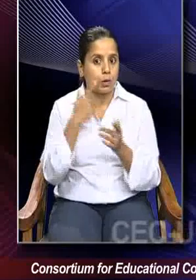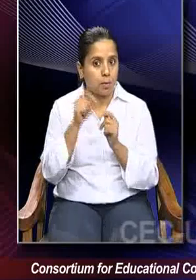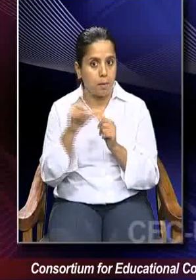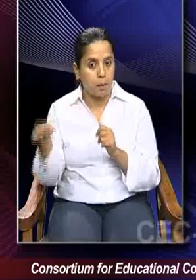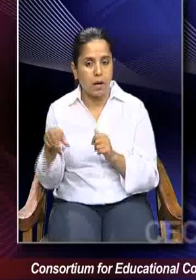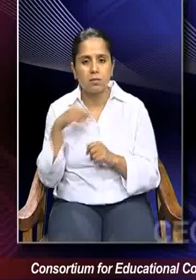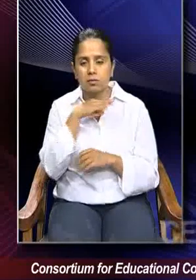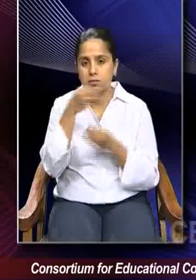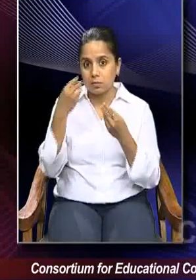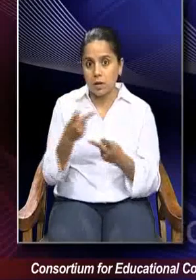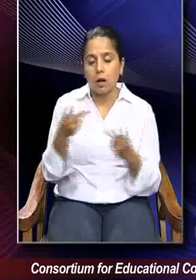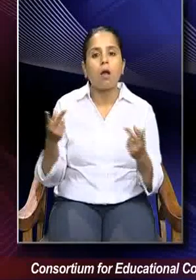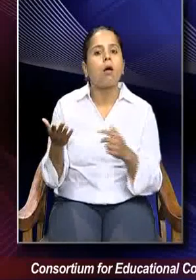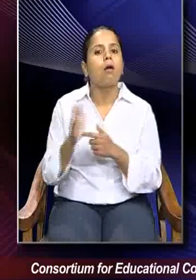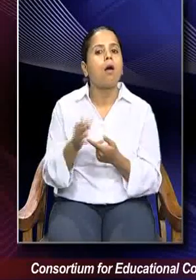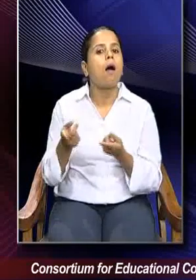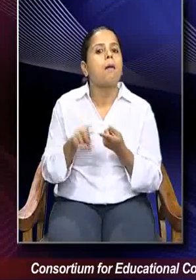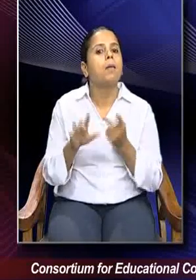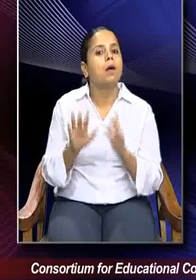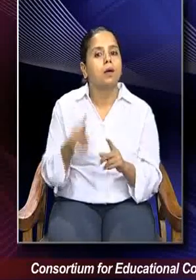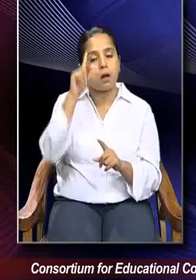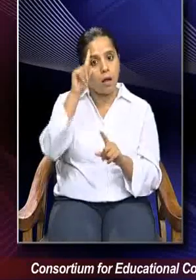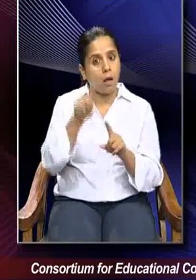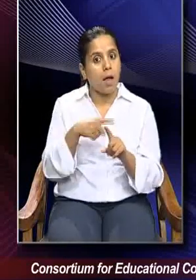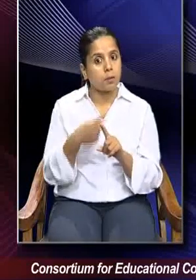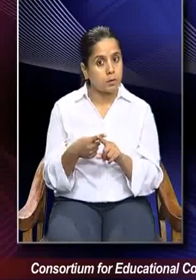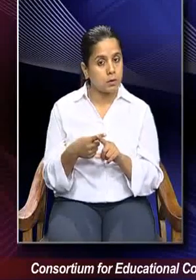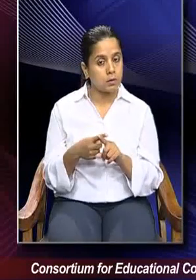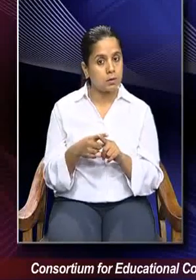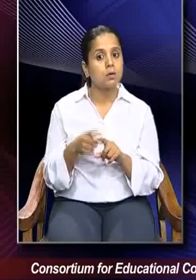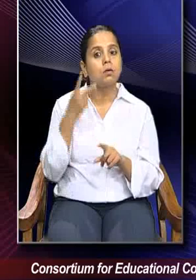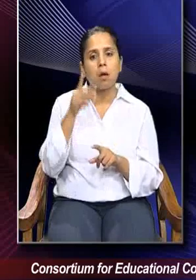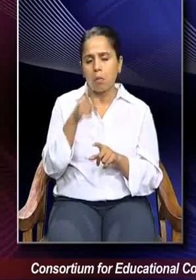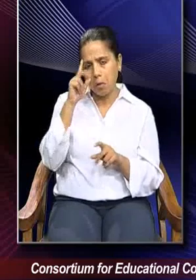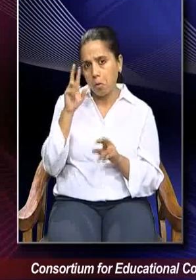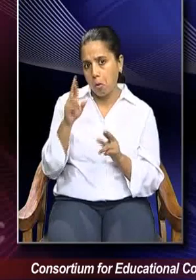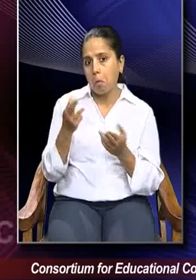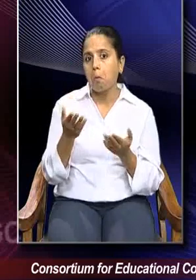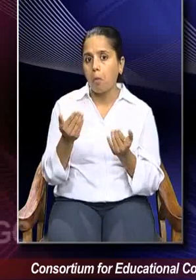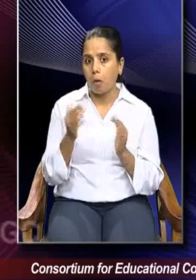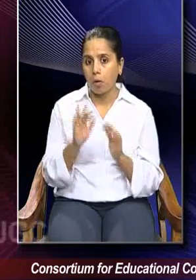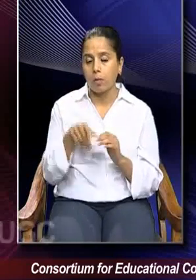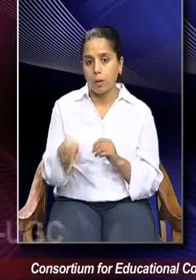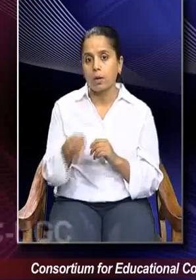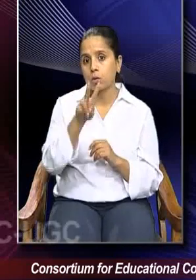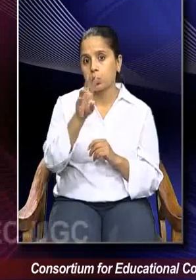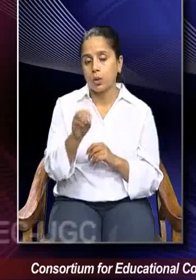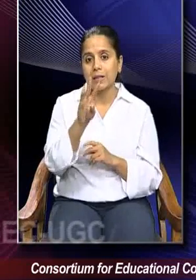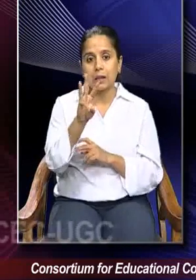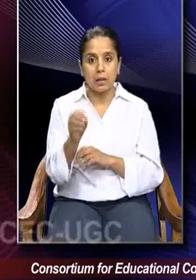solid waste, is generated. Experts have also estimated that by